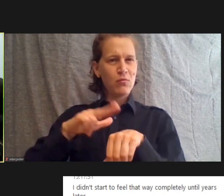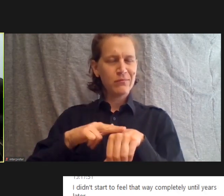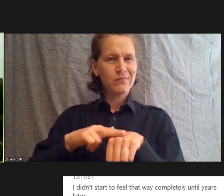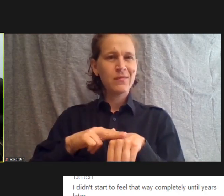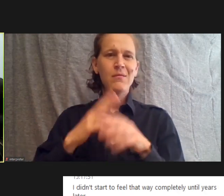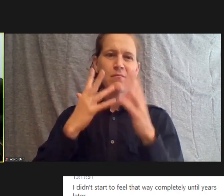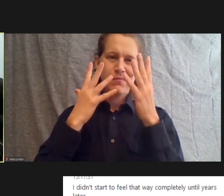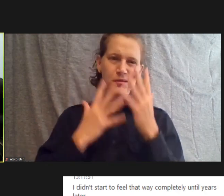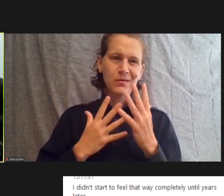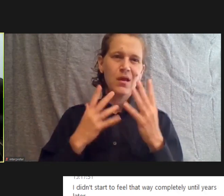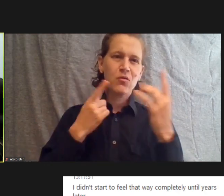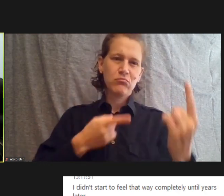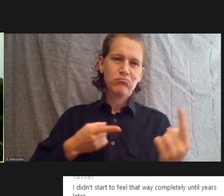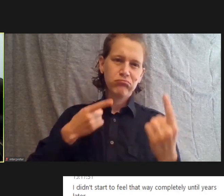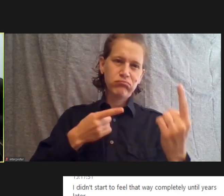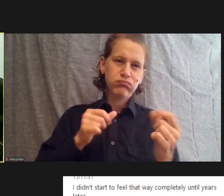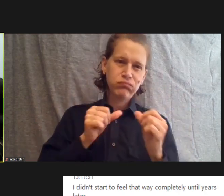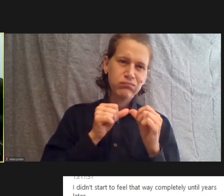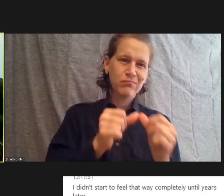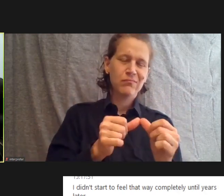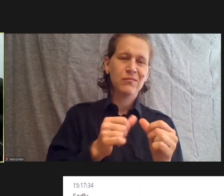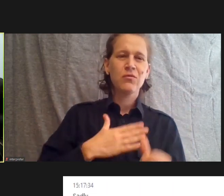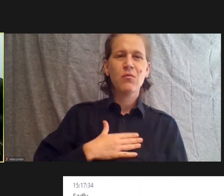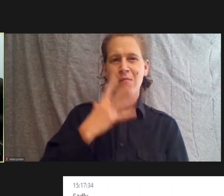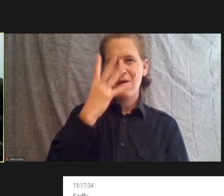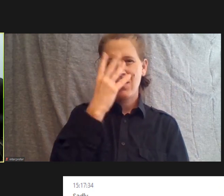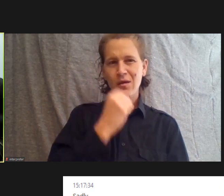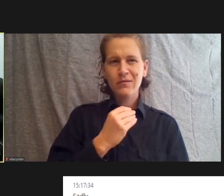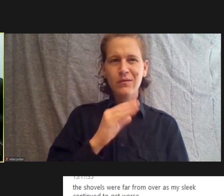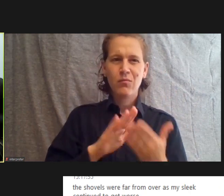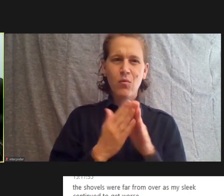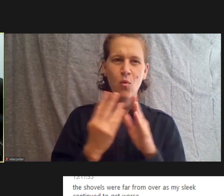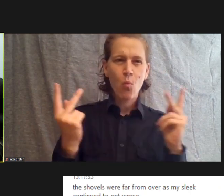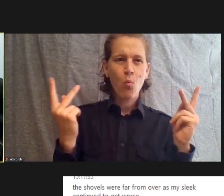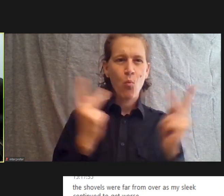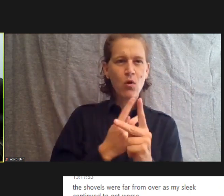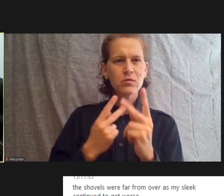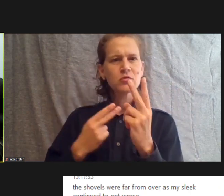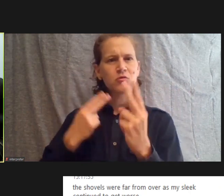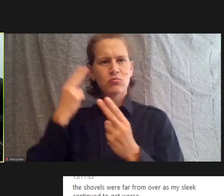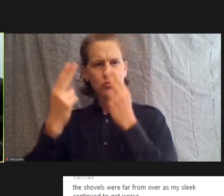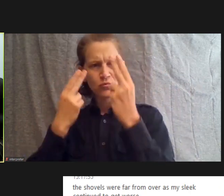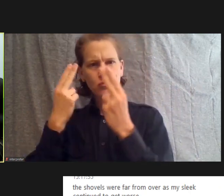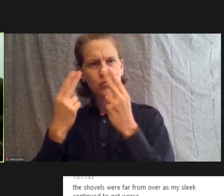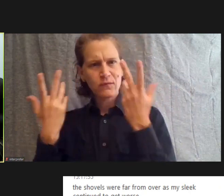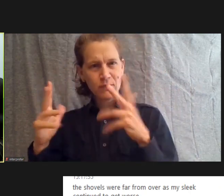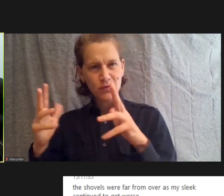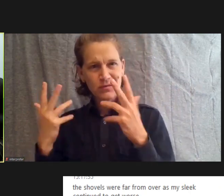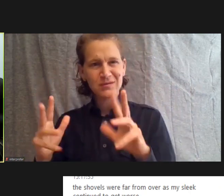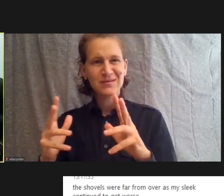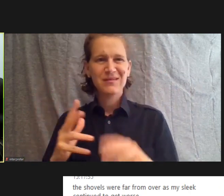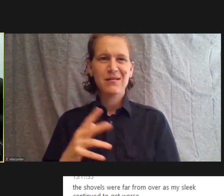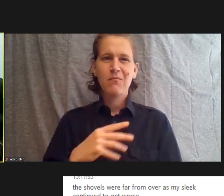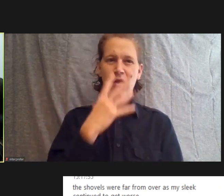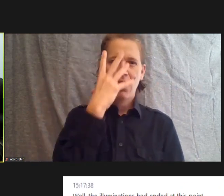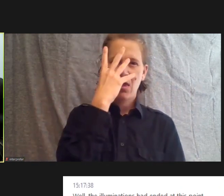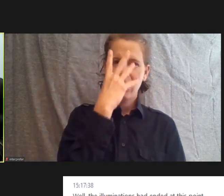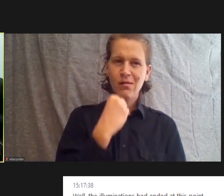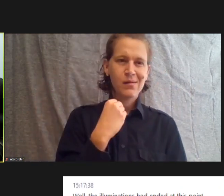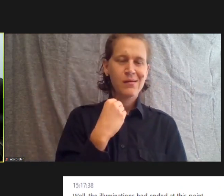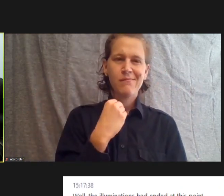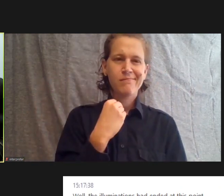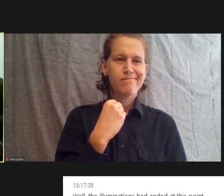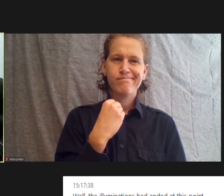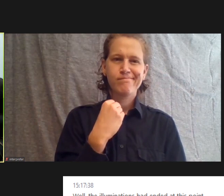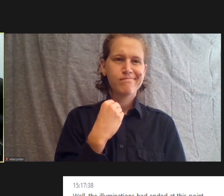sleep continued to get worse. While the hallucinations had ended at this point, the lack of a sleep schedule never went